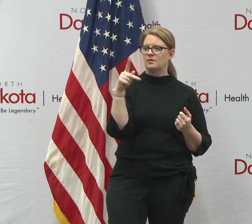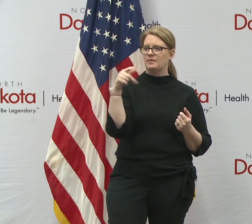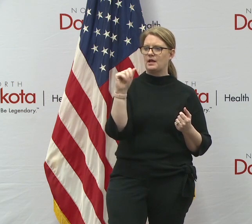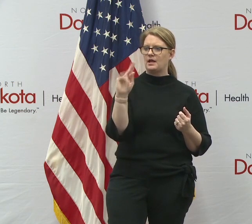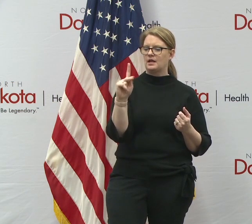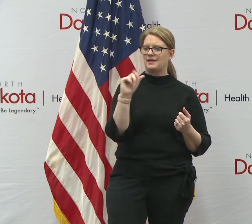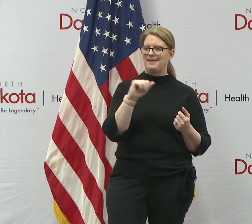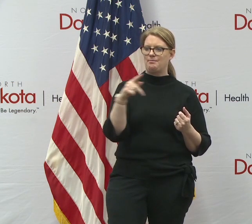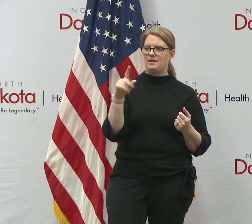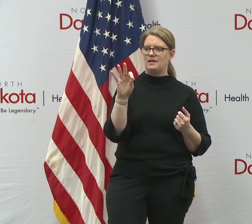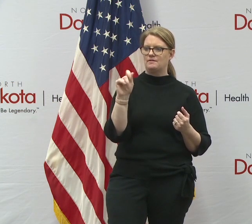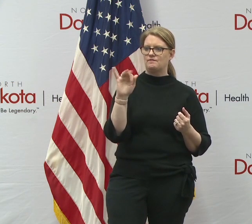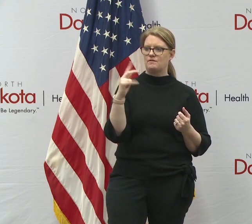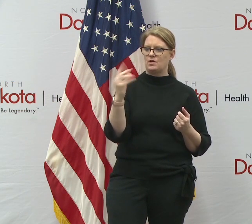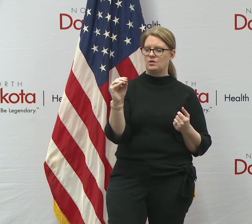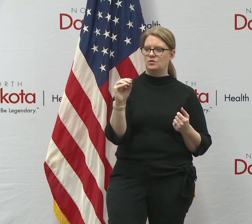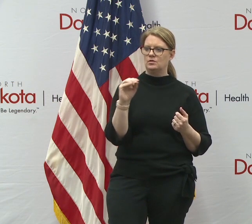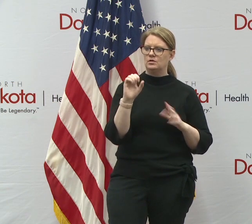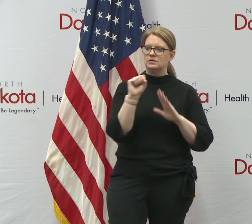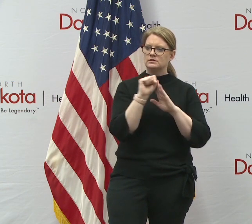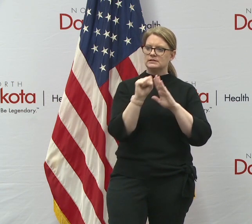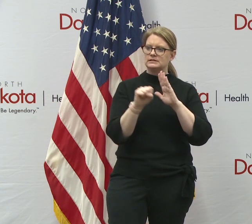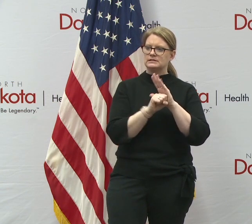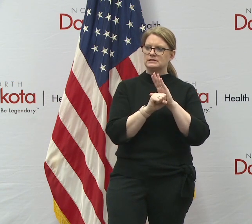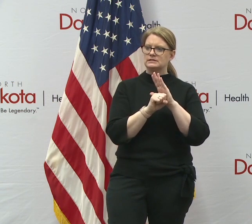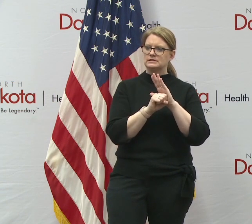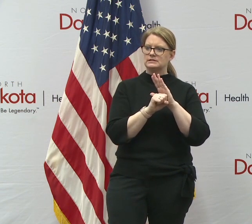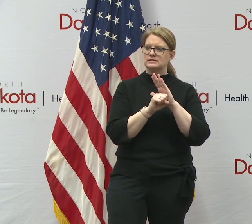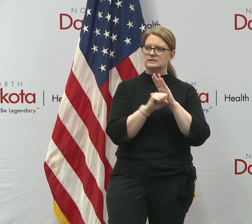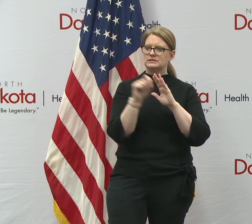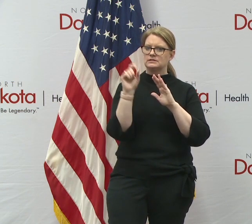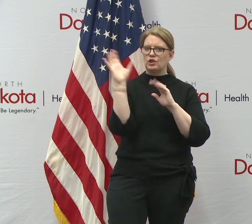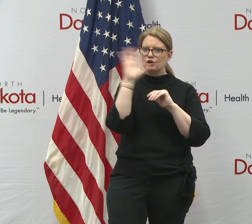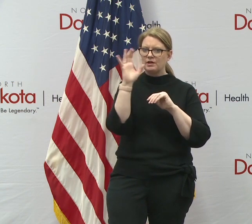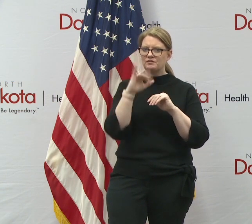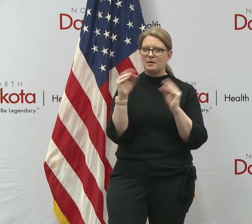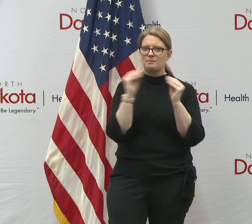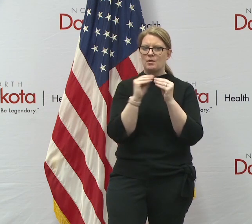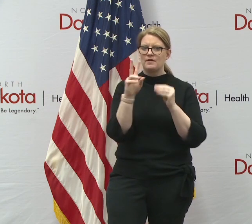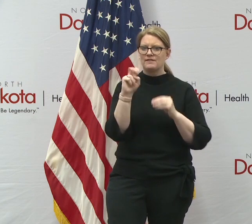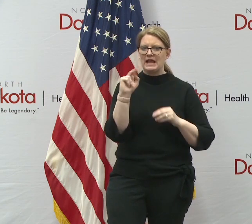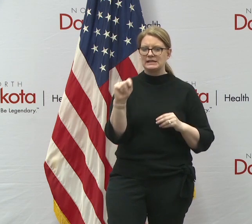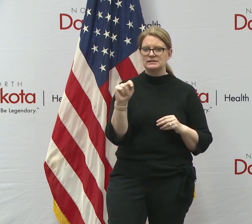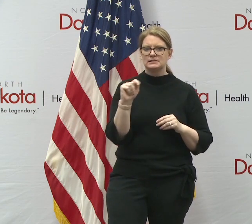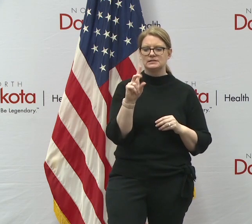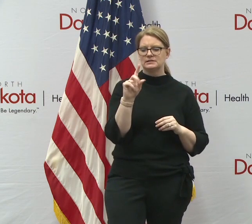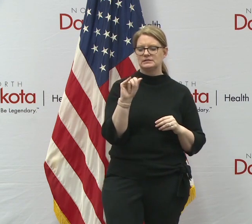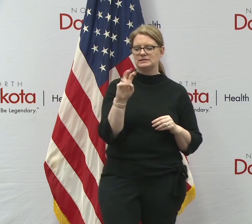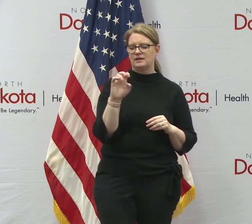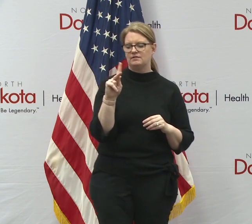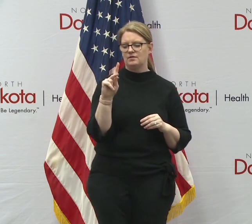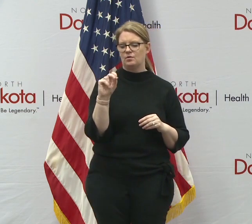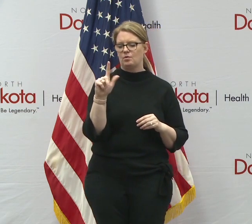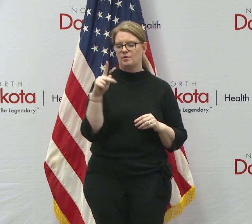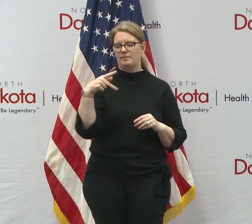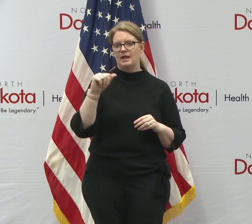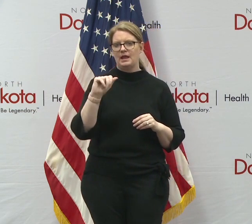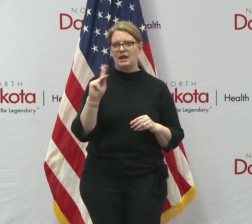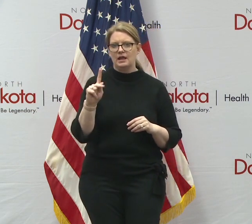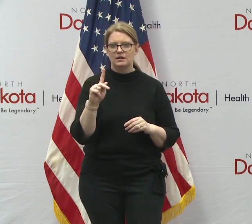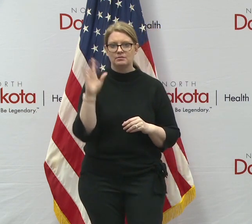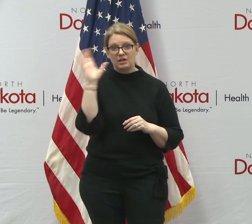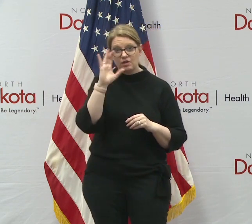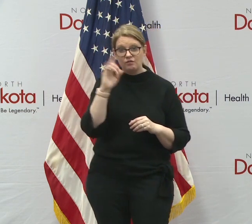Fargo. Is the state currently seeking more ventilators? From Dave Kolpak in Fargo, thanks Dave for the question. Are we seeking